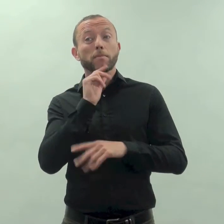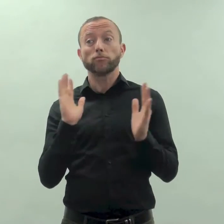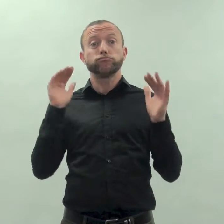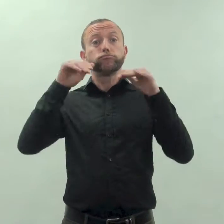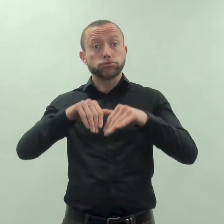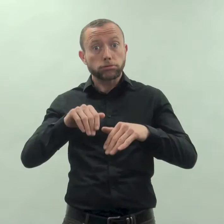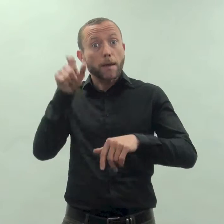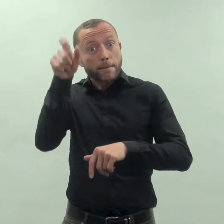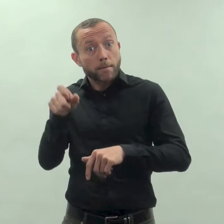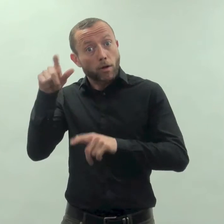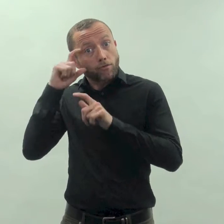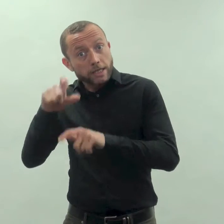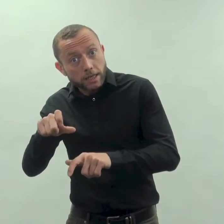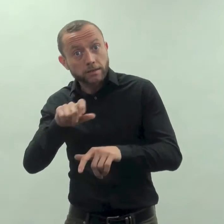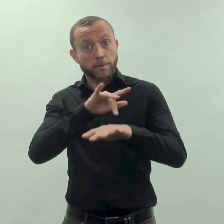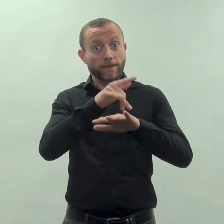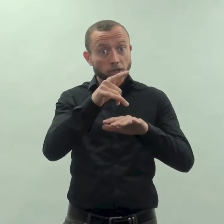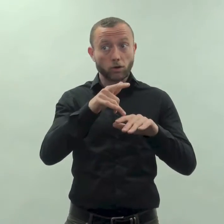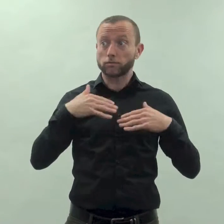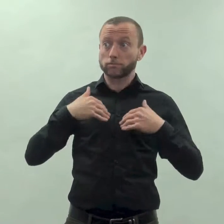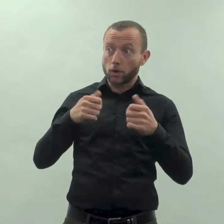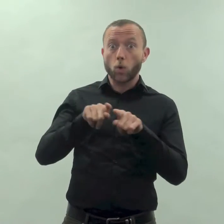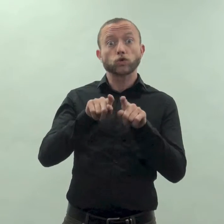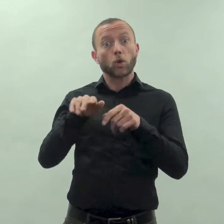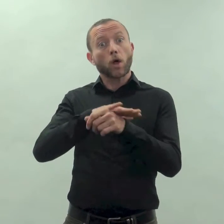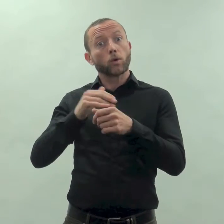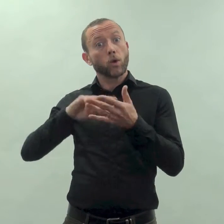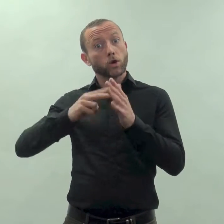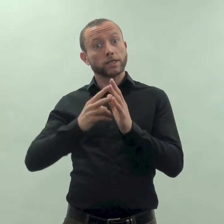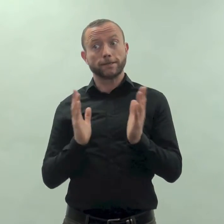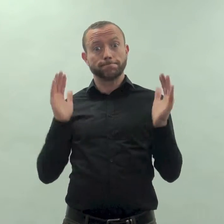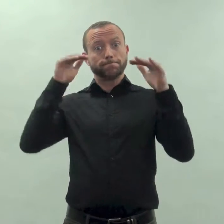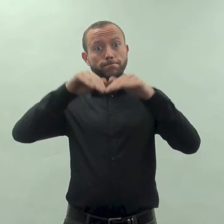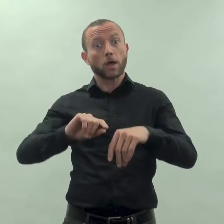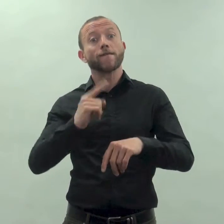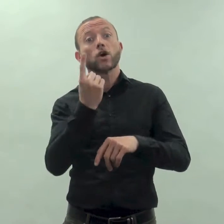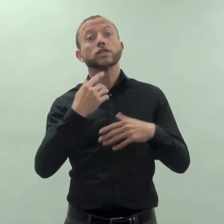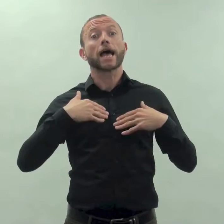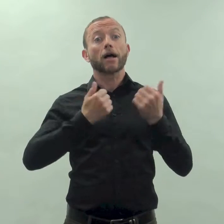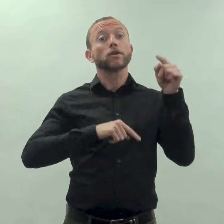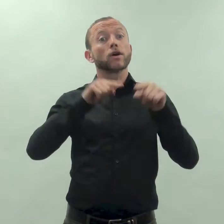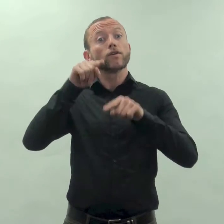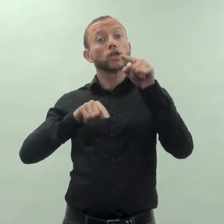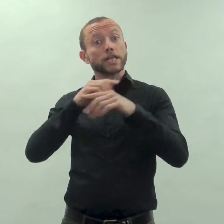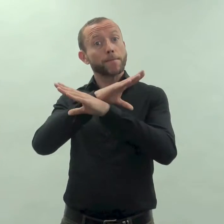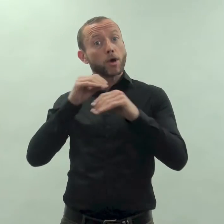healthcare professionals, local organisations and People's Health Panel members, attended our first